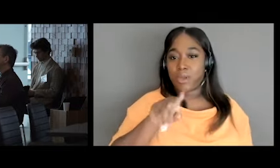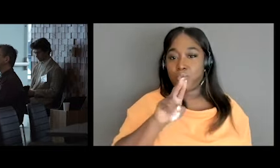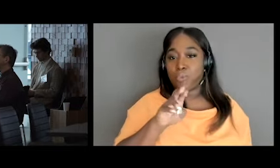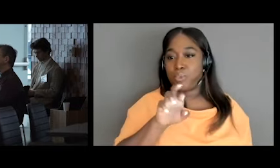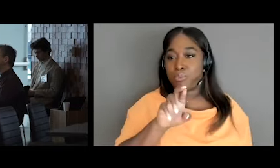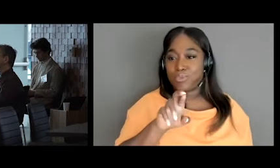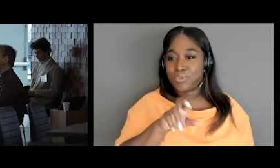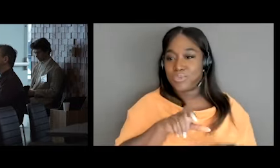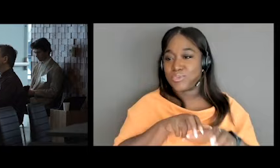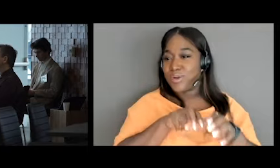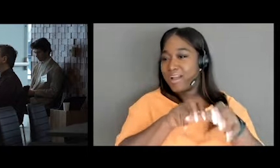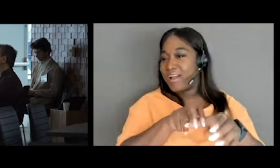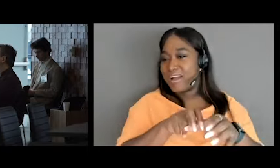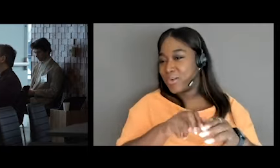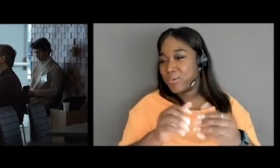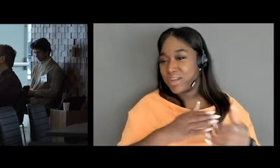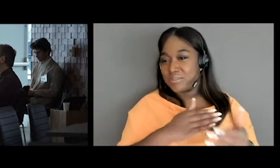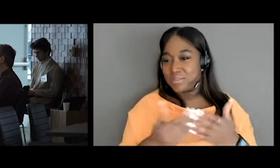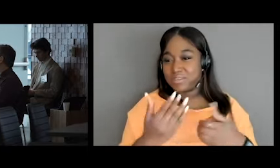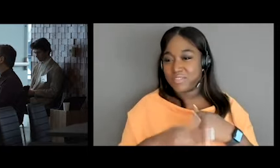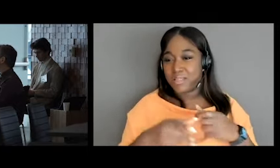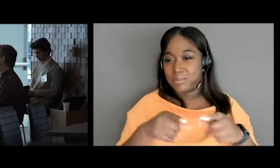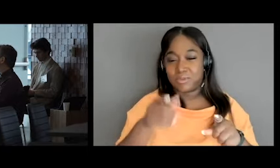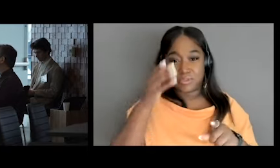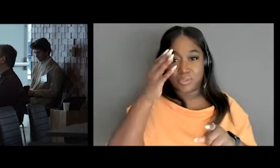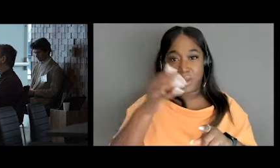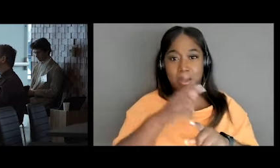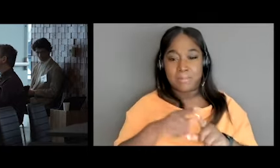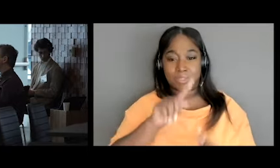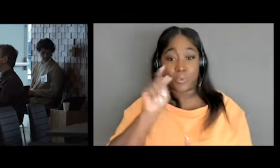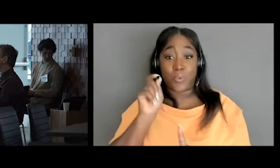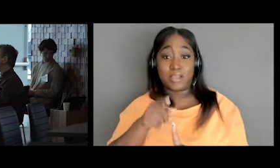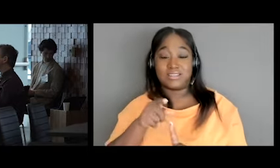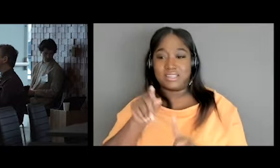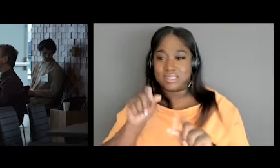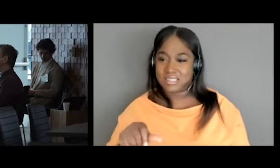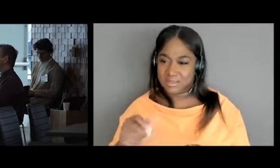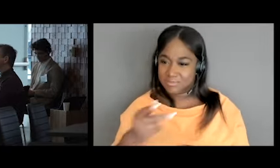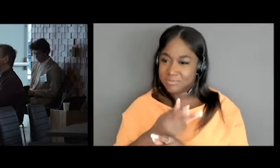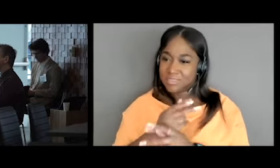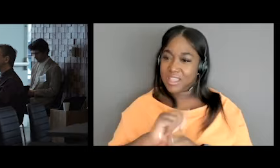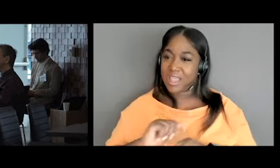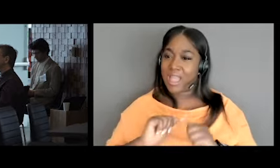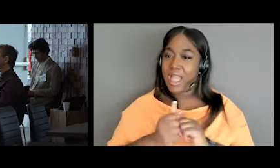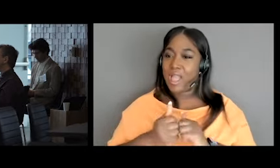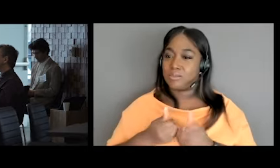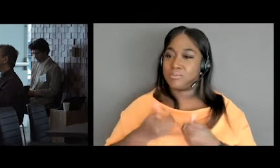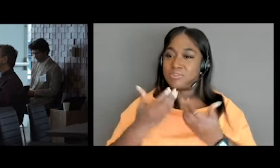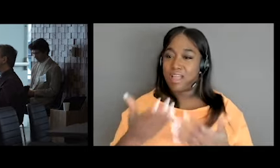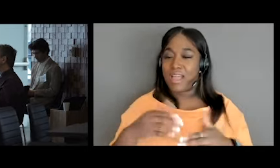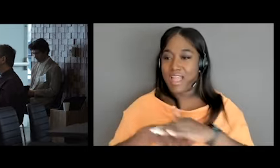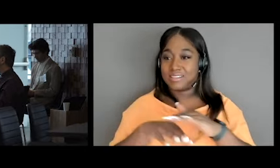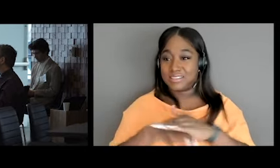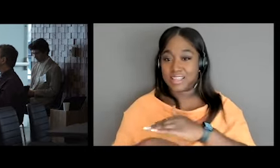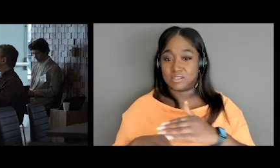And the real question is, can we find a way to give them access to the existing services at a price they can